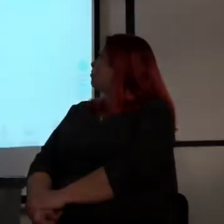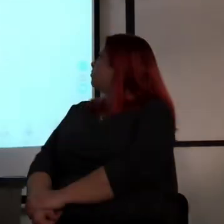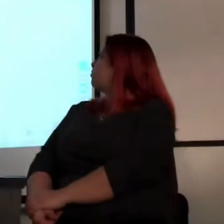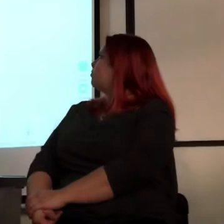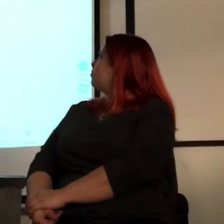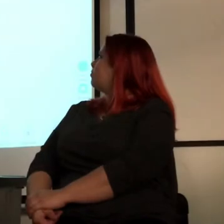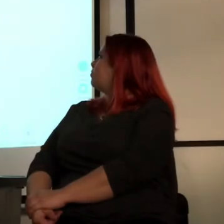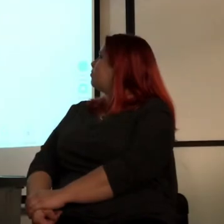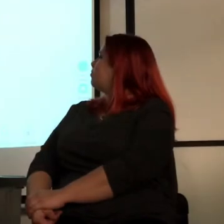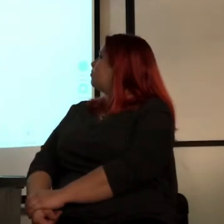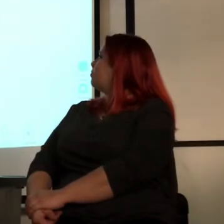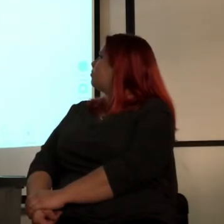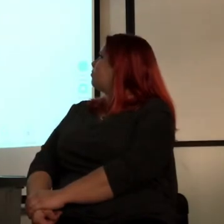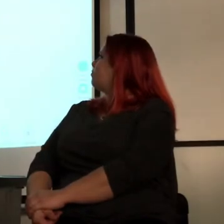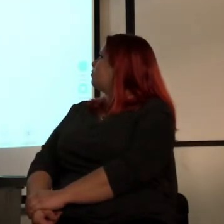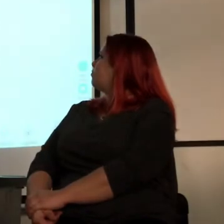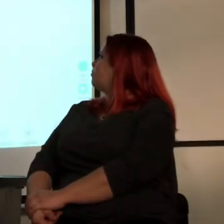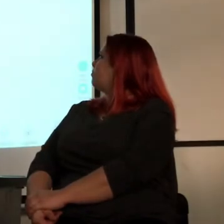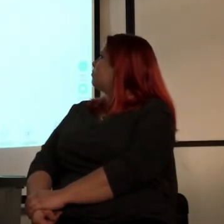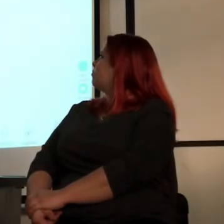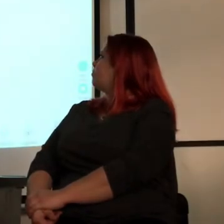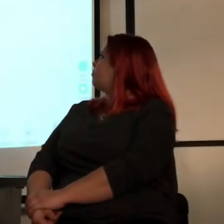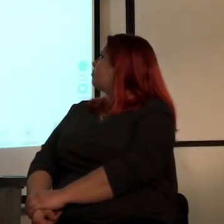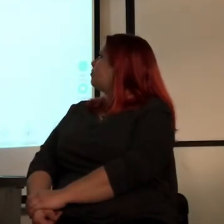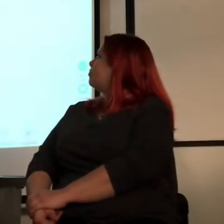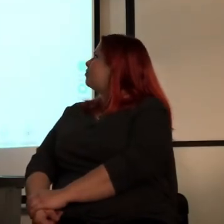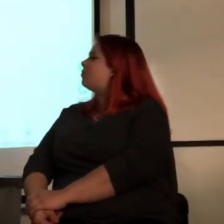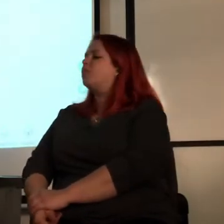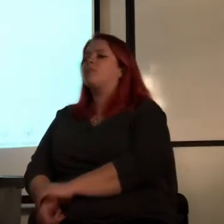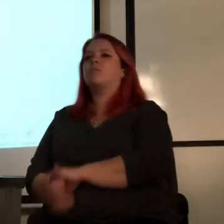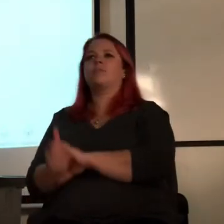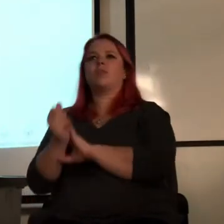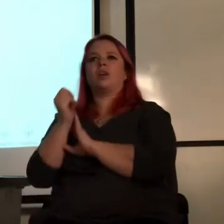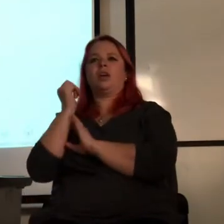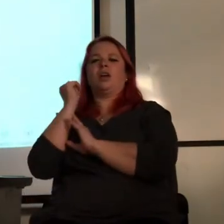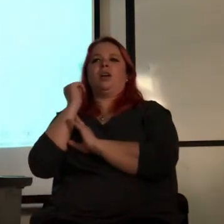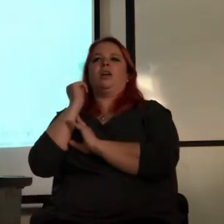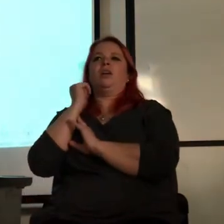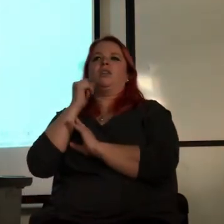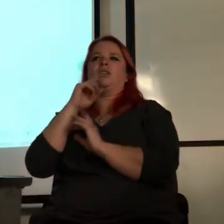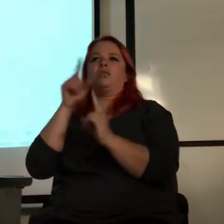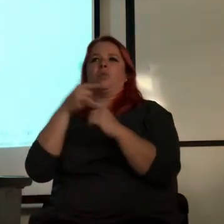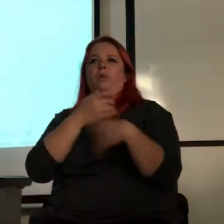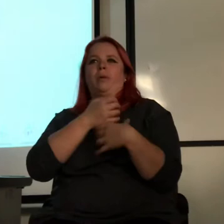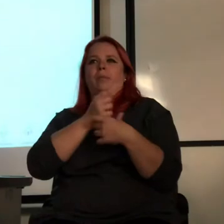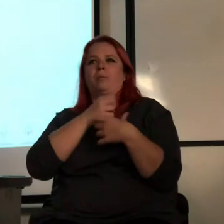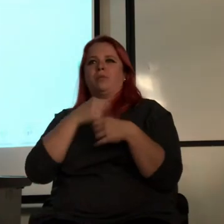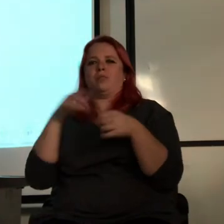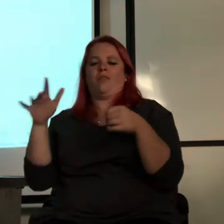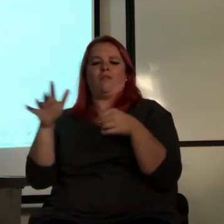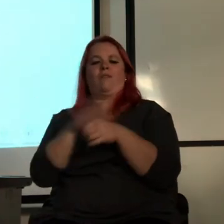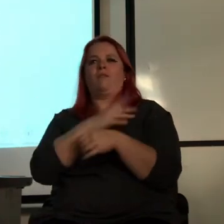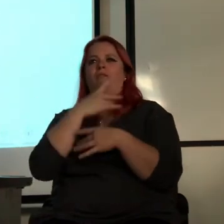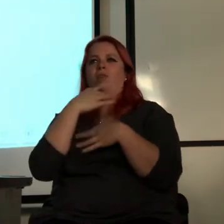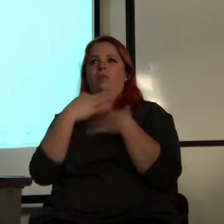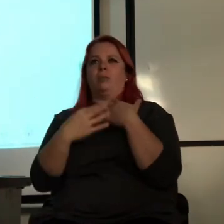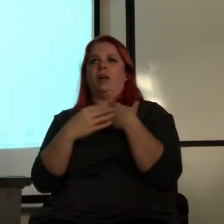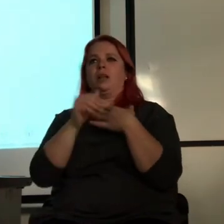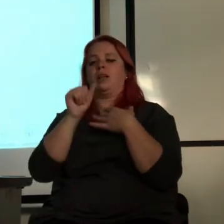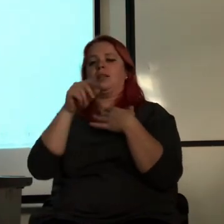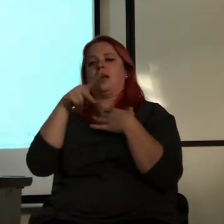It's obviously a little better. So this is the inside. This fills with blood. Okay, got the apex of the heart down